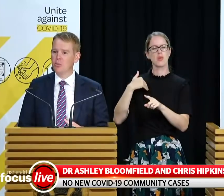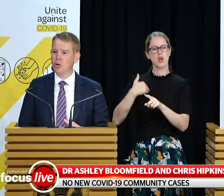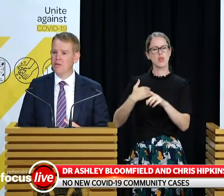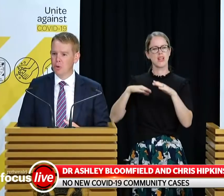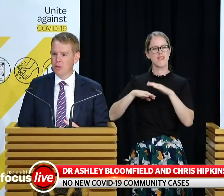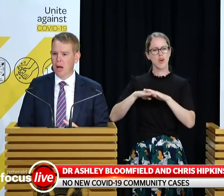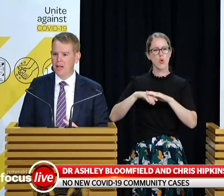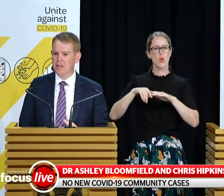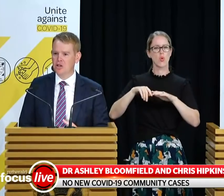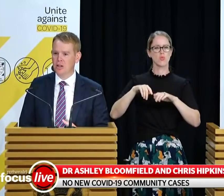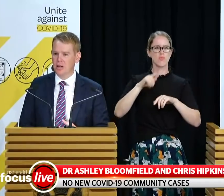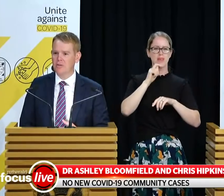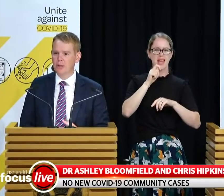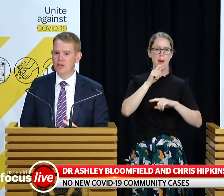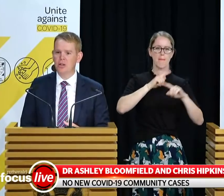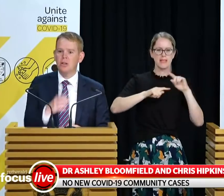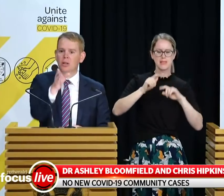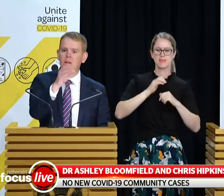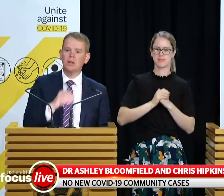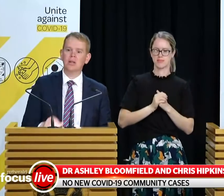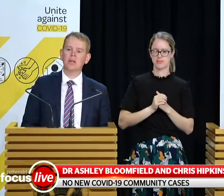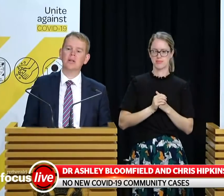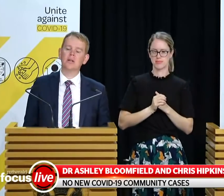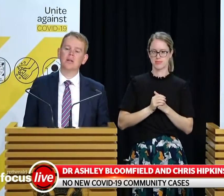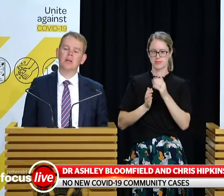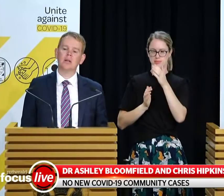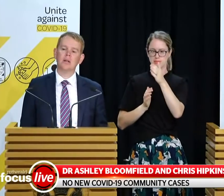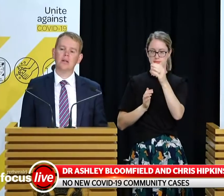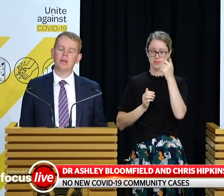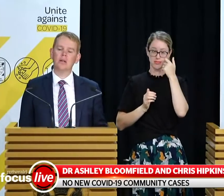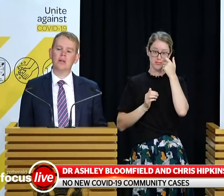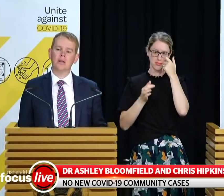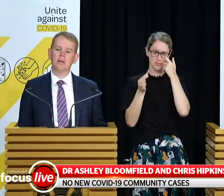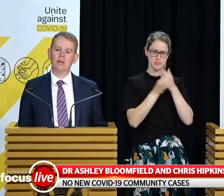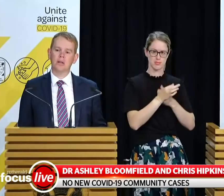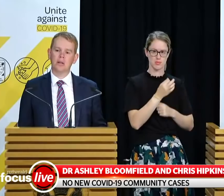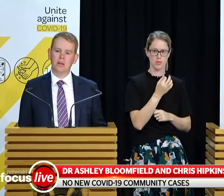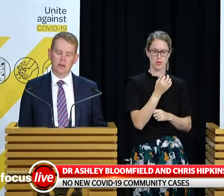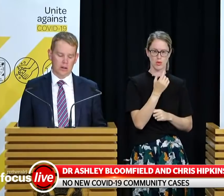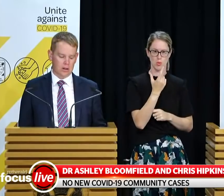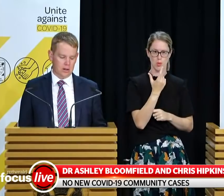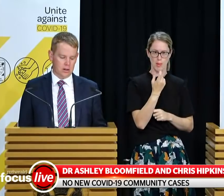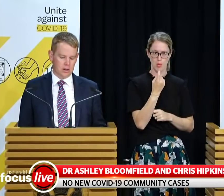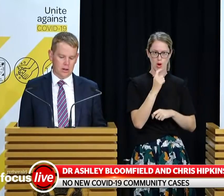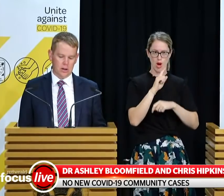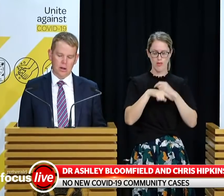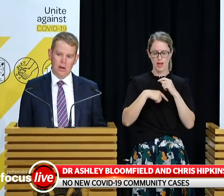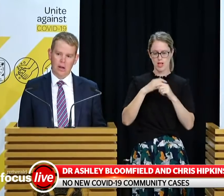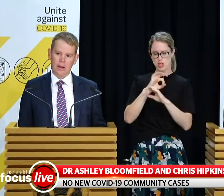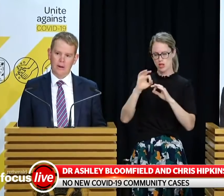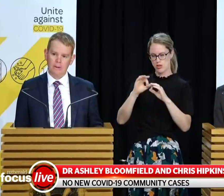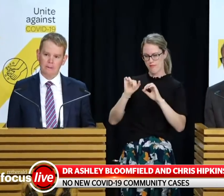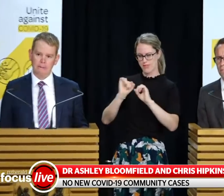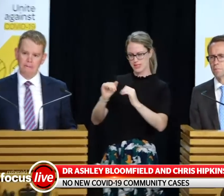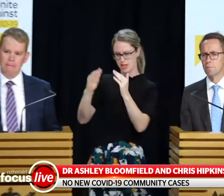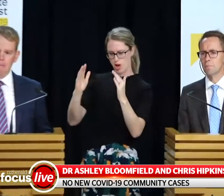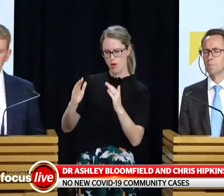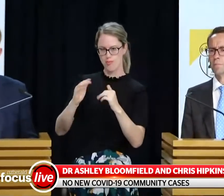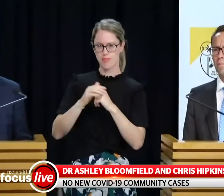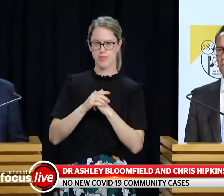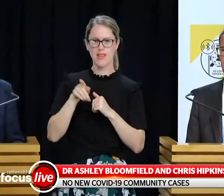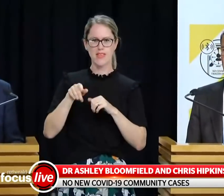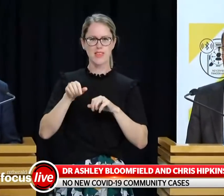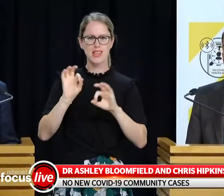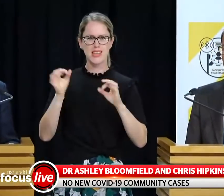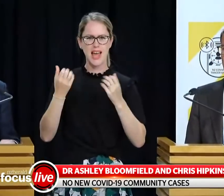necessarily need to pull everybody back in to share that information. Dr. Bloomfield, just a single last line on this home visit or lack thereof. Was there an issue with not having a